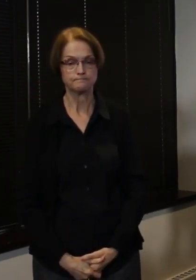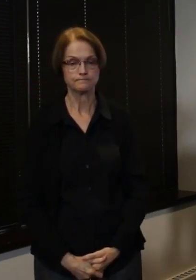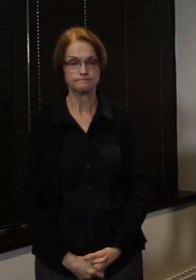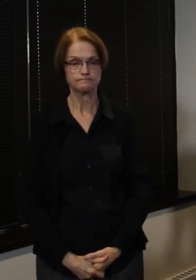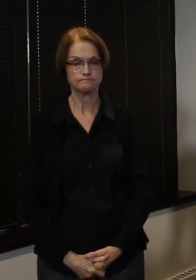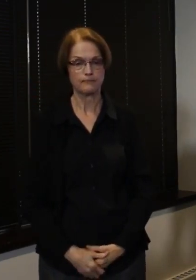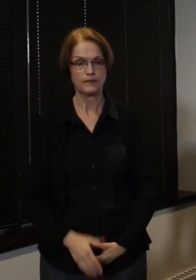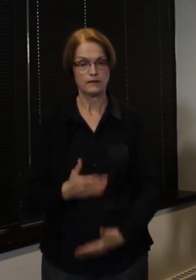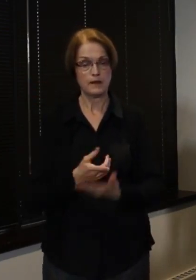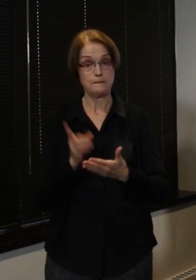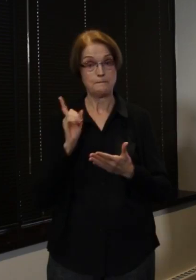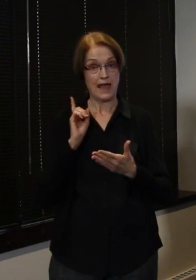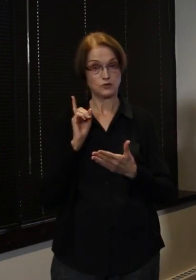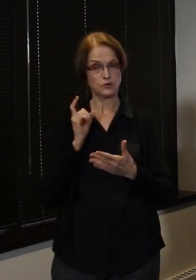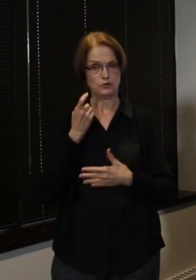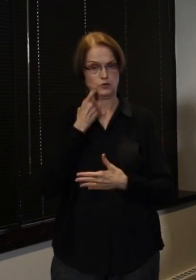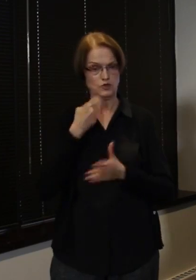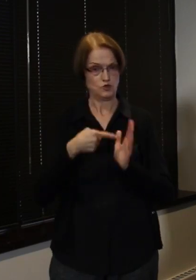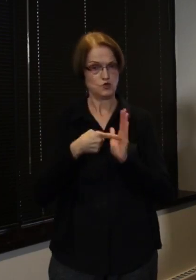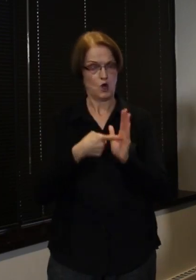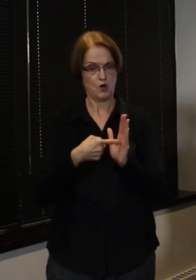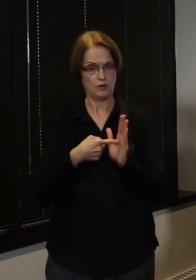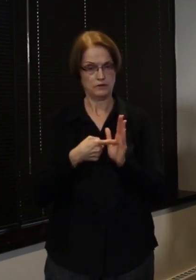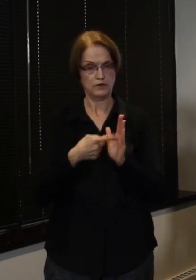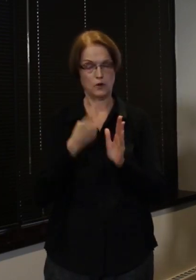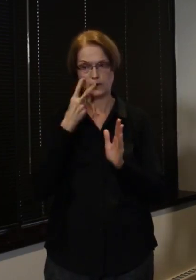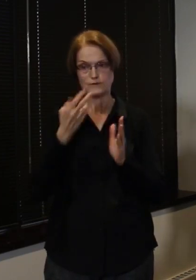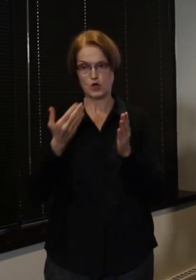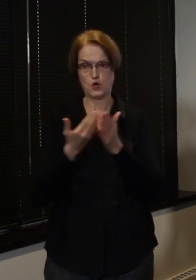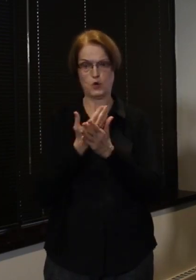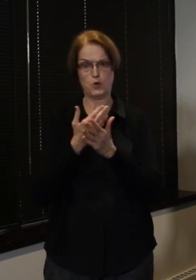In the past week, and as you just showed, we've seen new